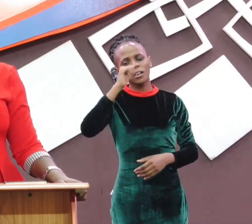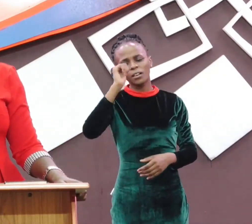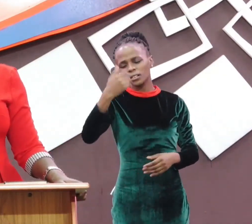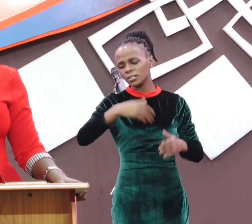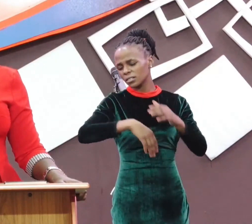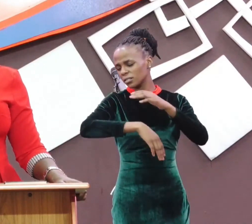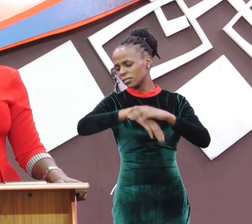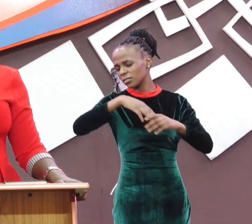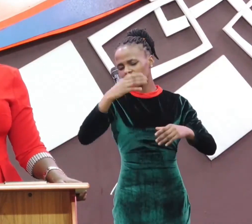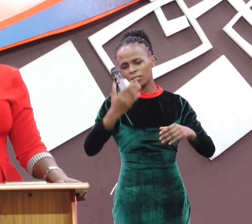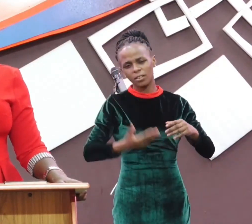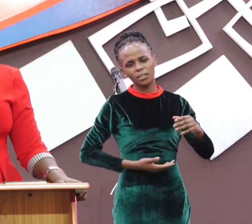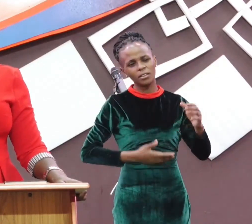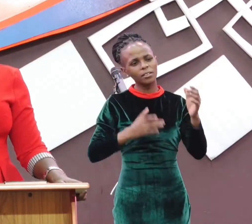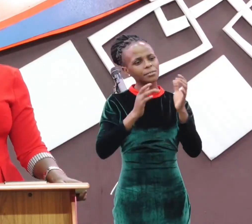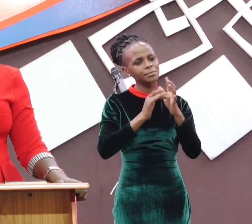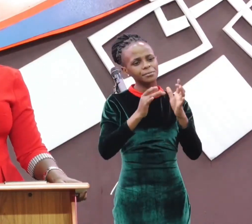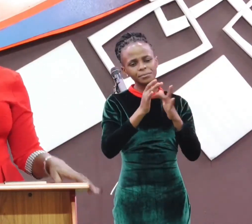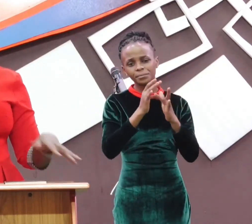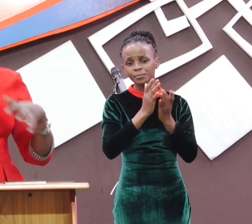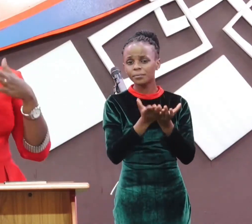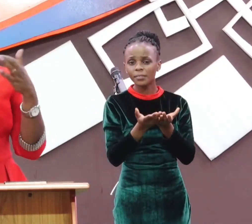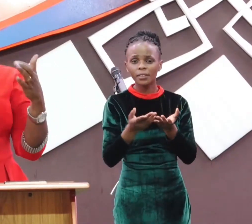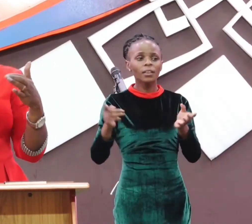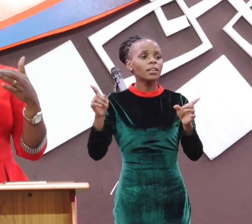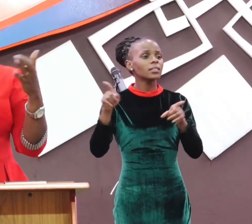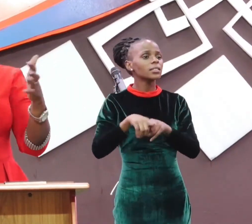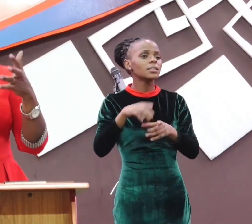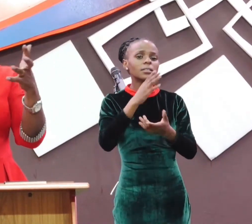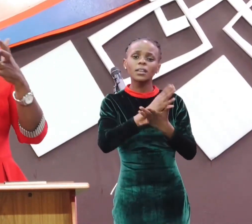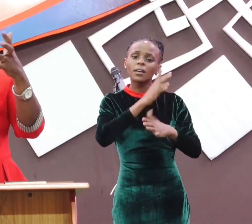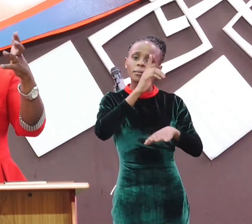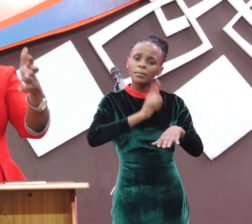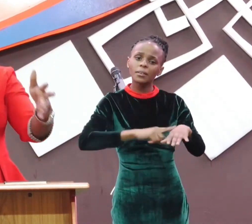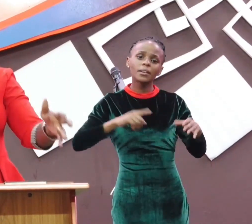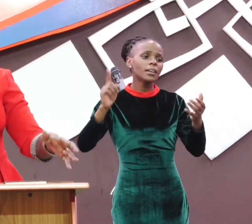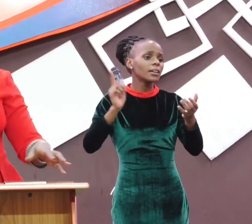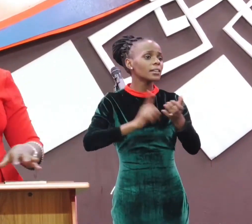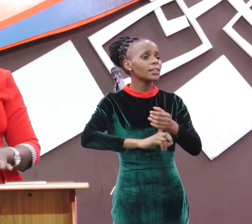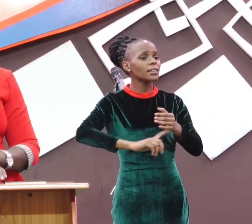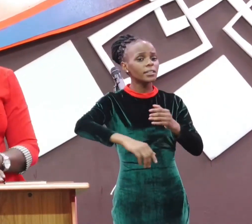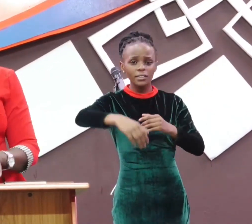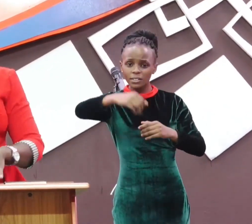In a Bible. I didn't have the Bible in that dream. And